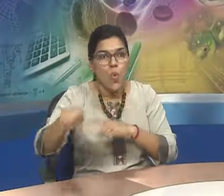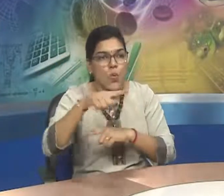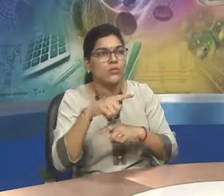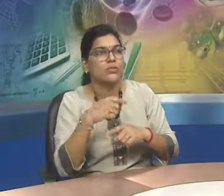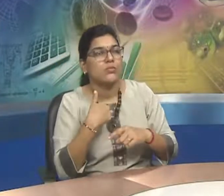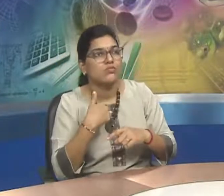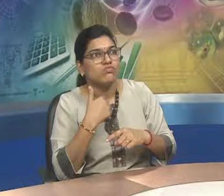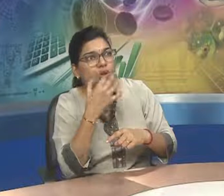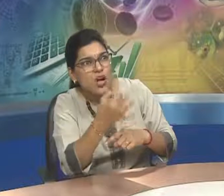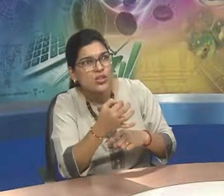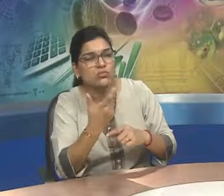And we all know,